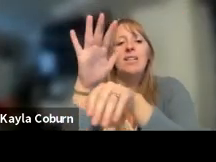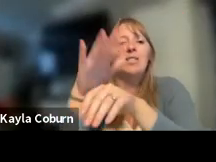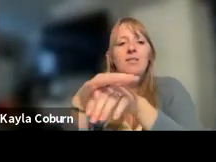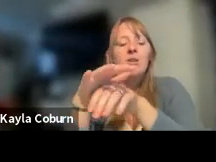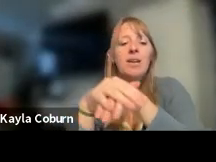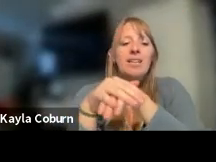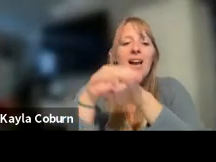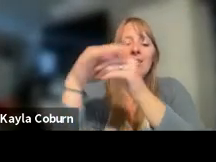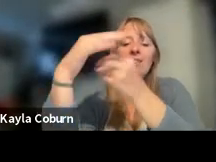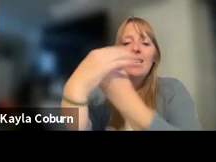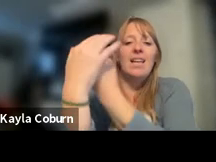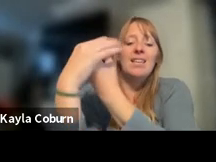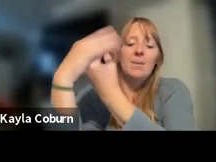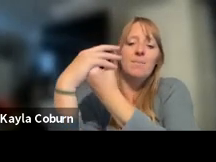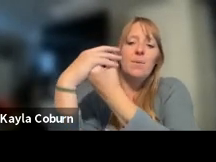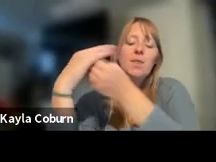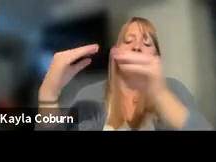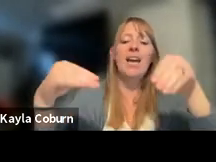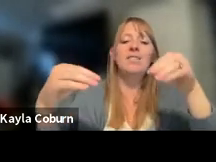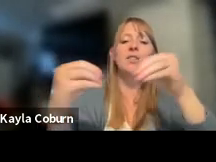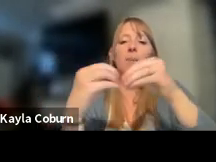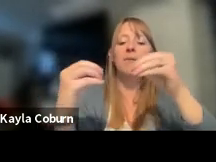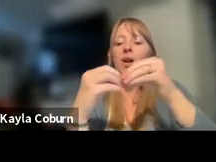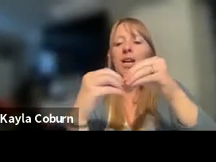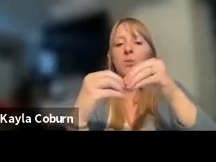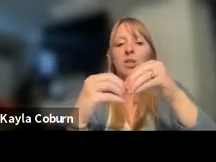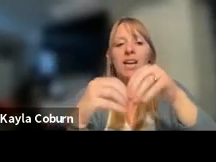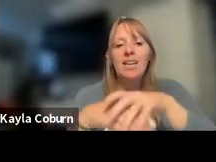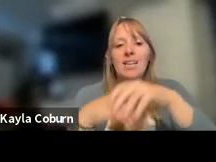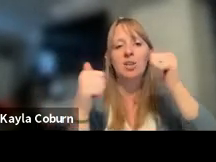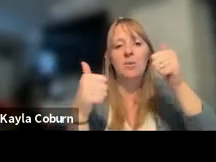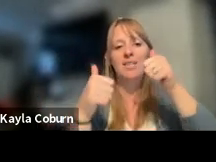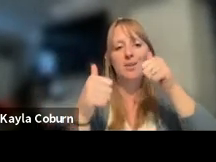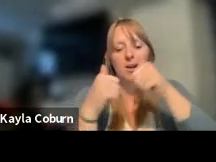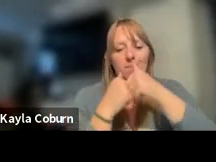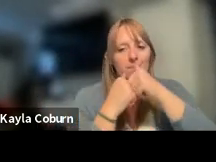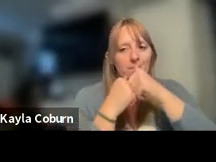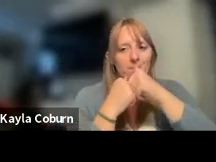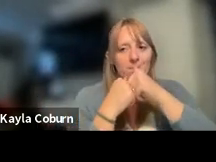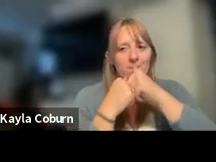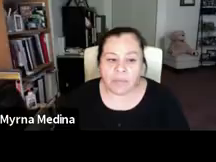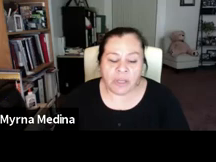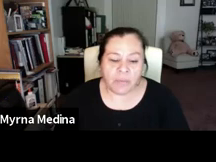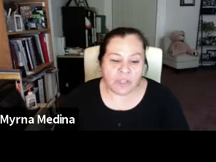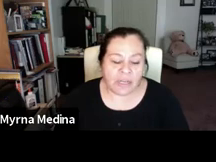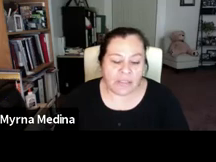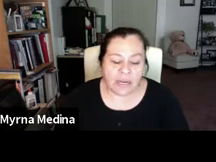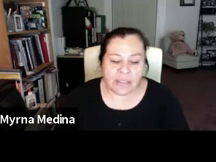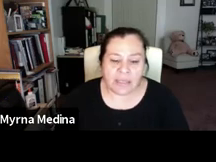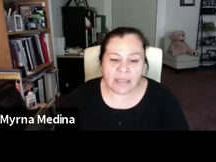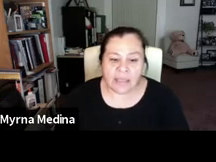child, doing it tactily and letting them put their hands on top of your hands while you're signing is a good way to start. Por ejemplo, si quieren hacer